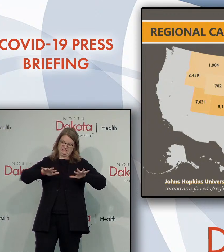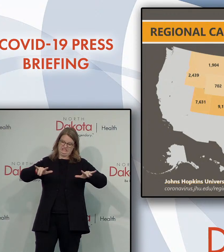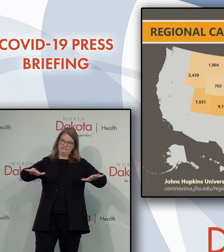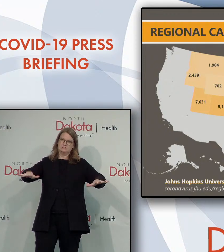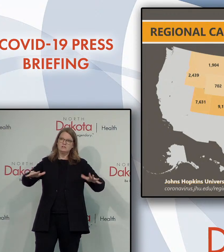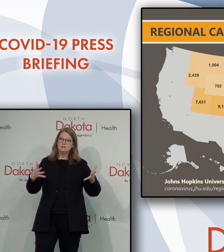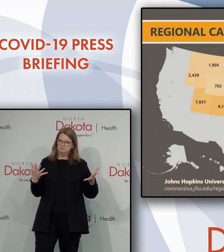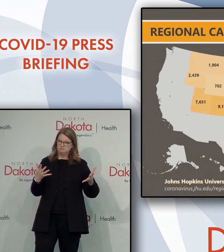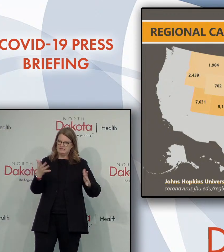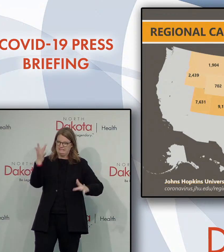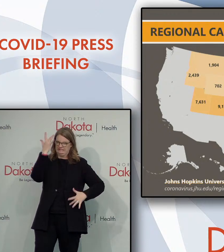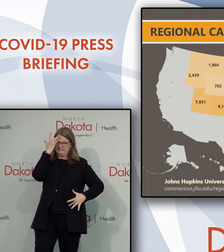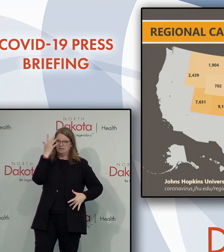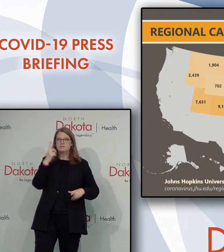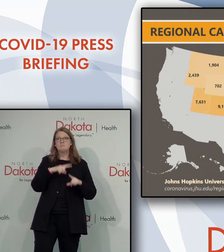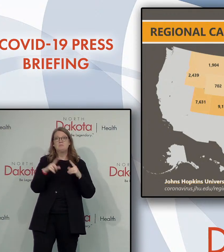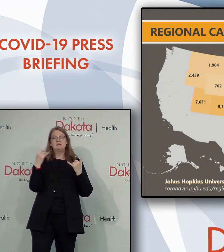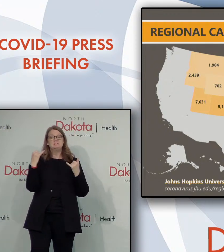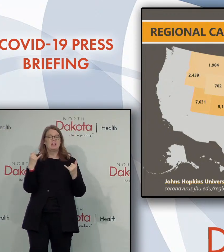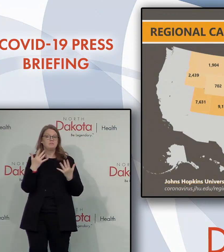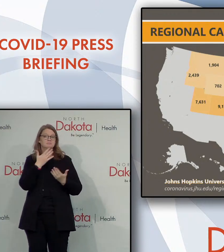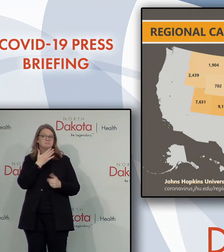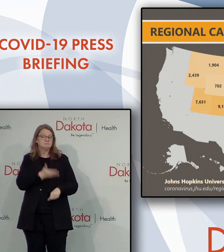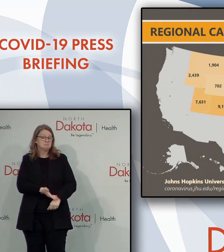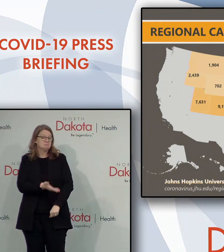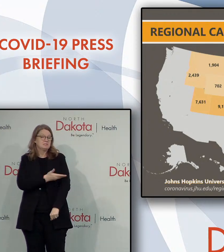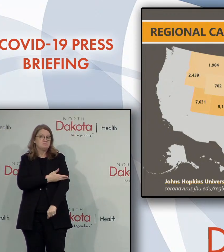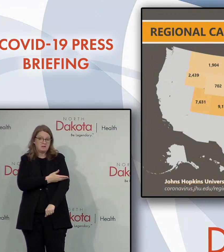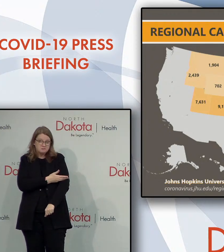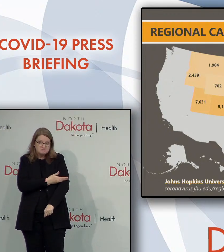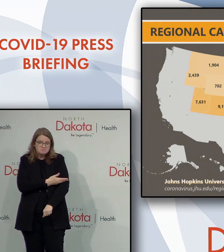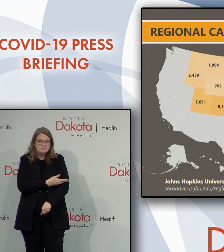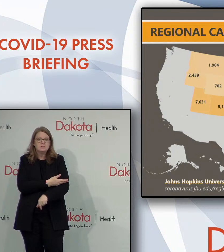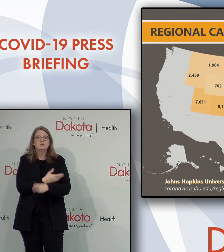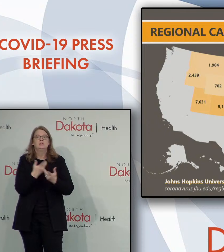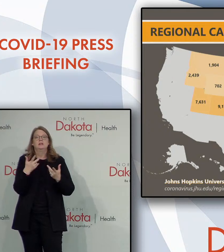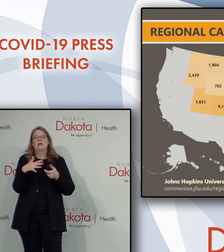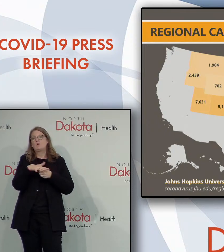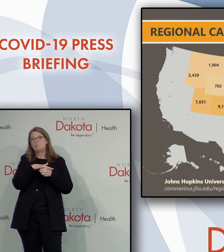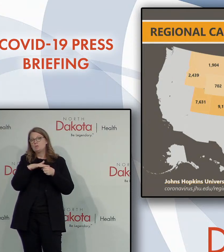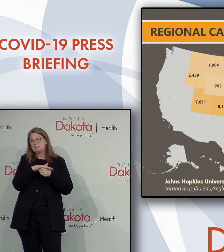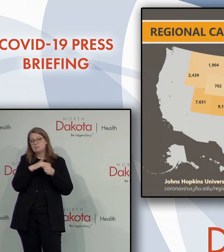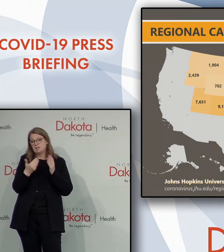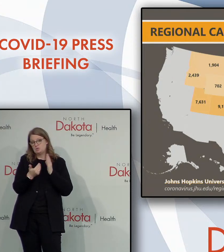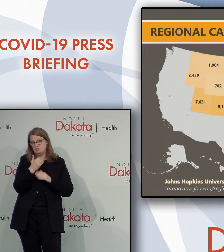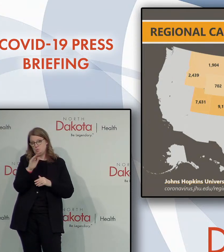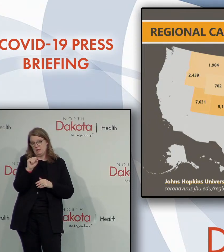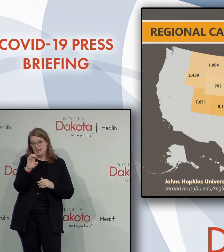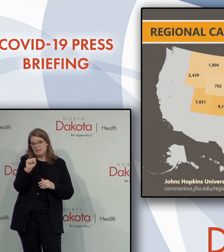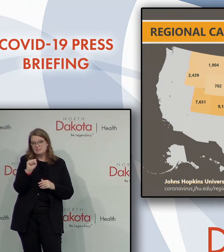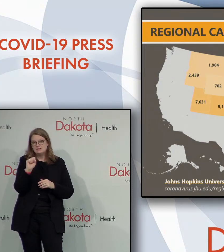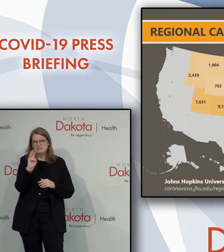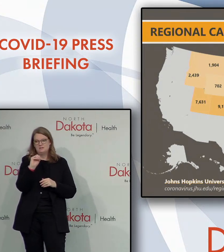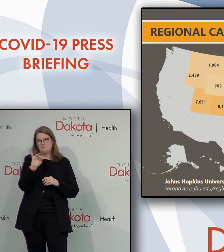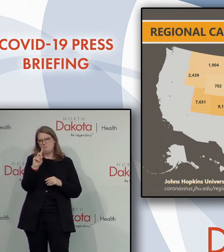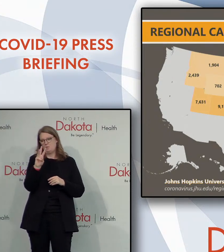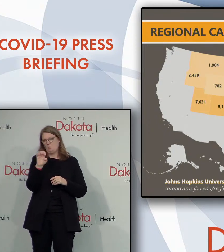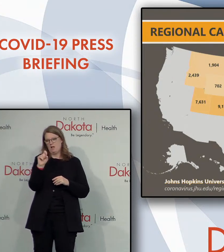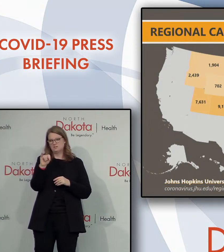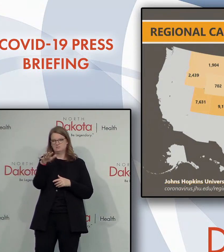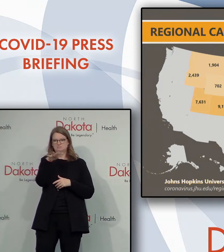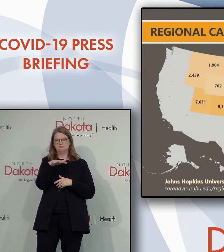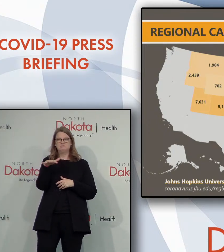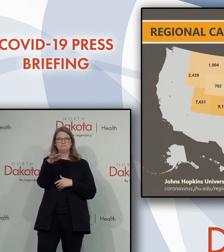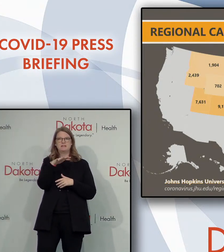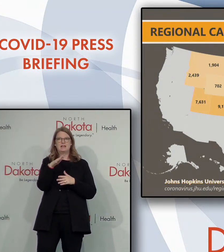Now the skies are clearing, so to speak, in this part of the country. And regionally, new cases in the Midwest, upper Midwest, and